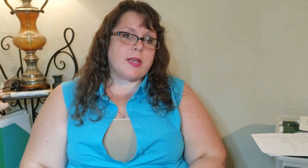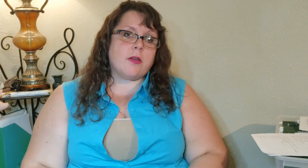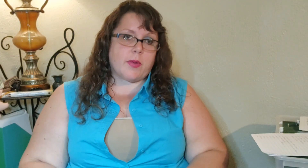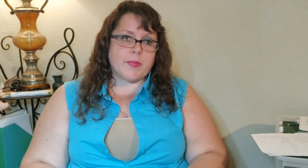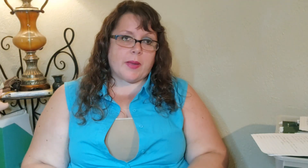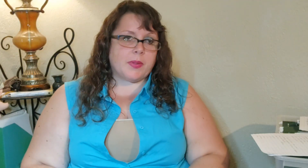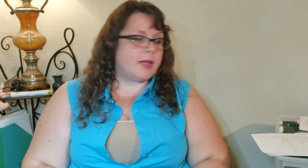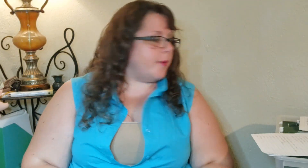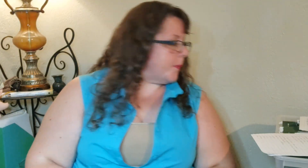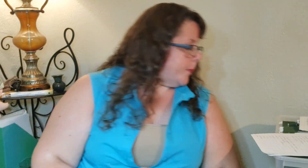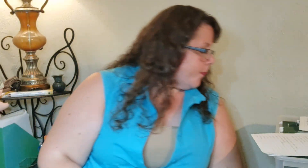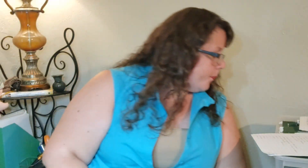you went by plane.